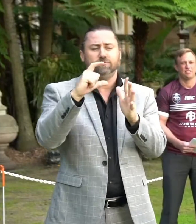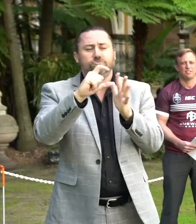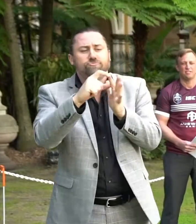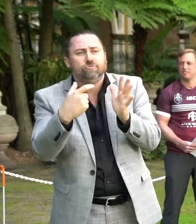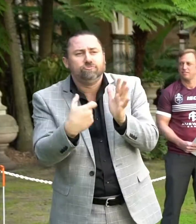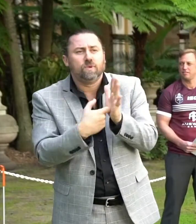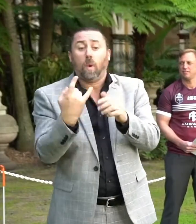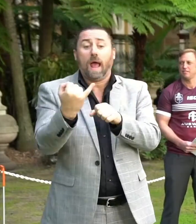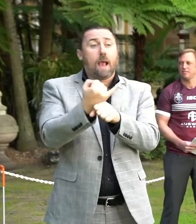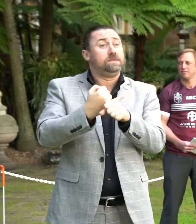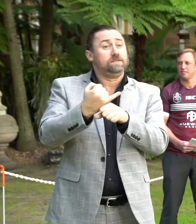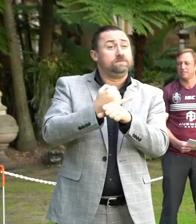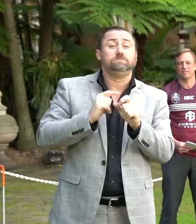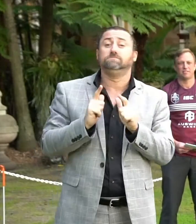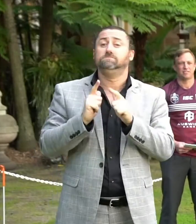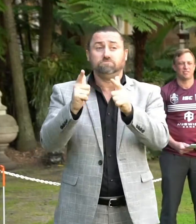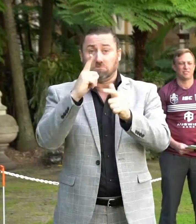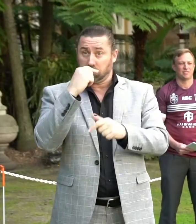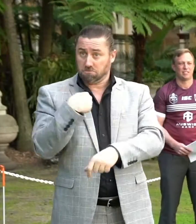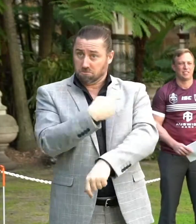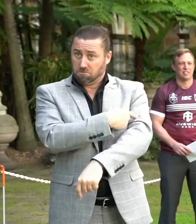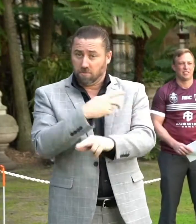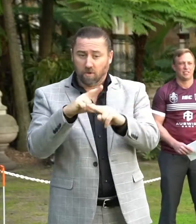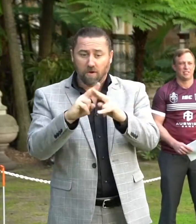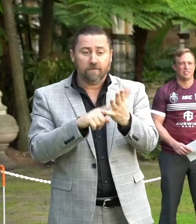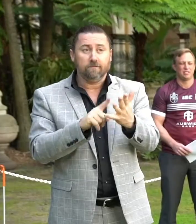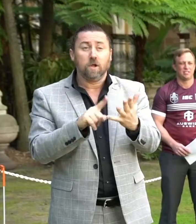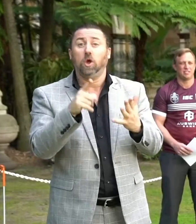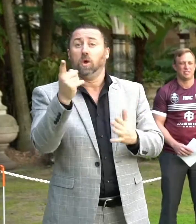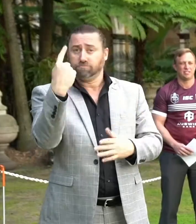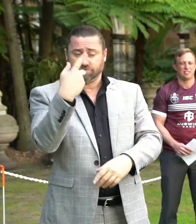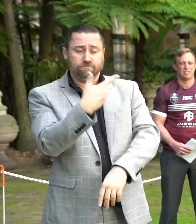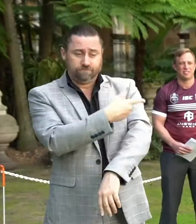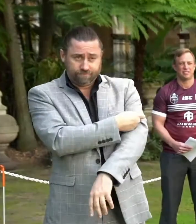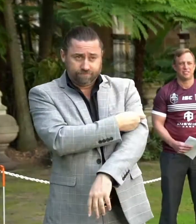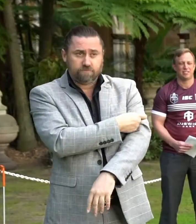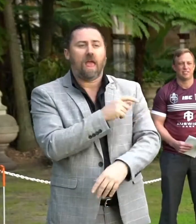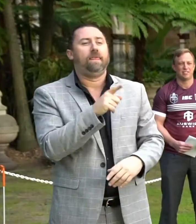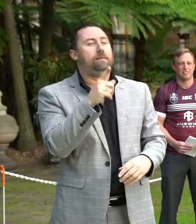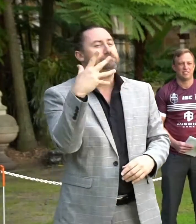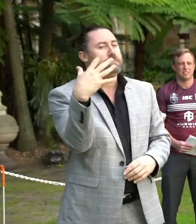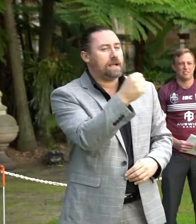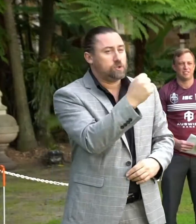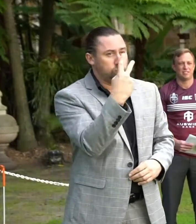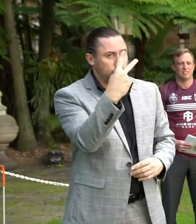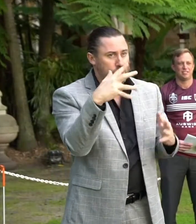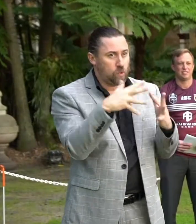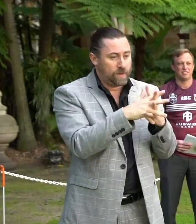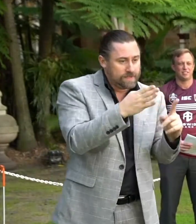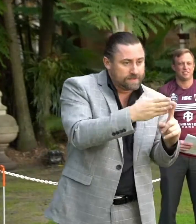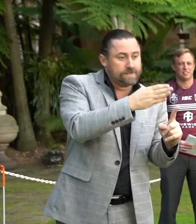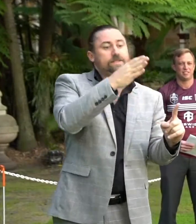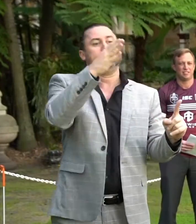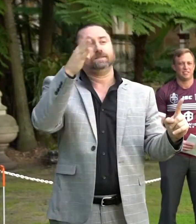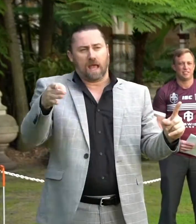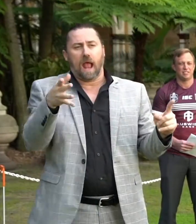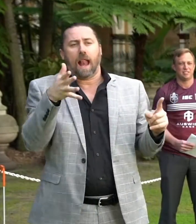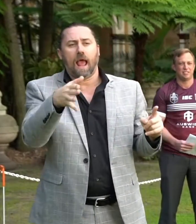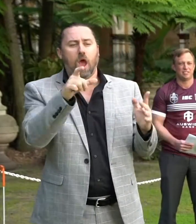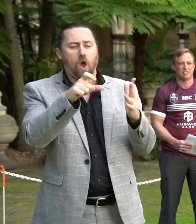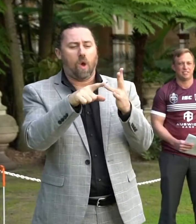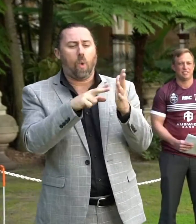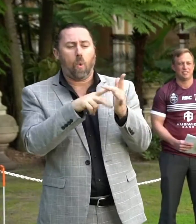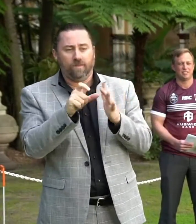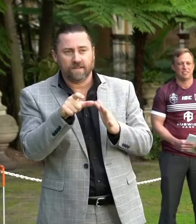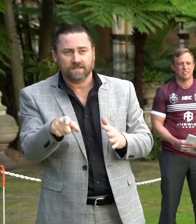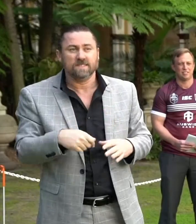local pharmacy to get your flu shot, and make sure you're waiting 2 weeks before you go and get your COVID vaccine. I fortunately